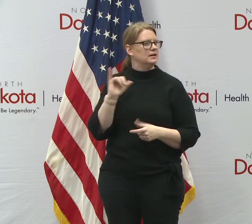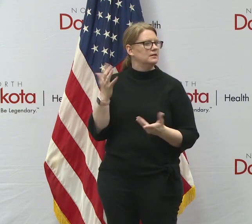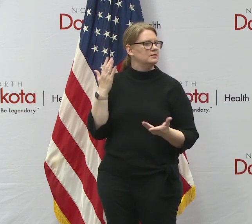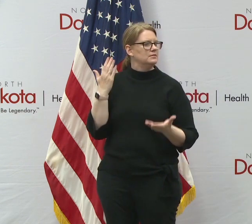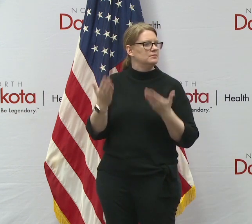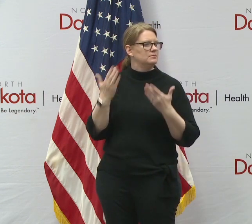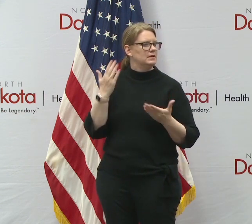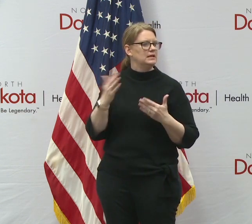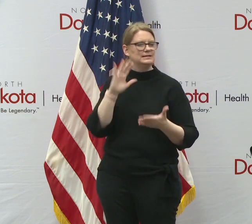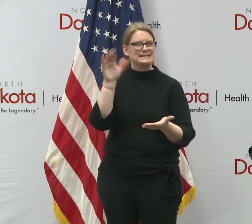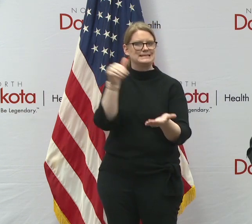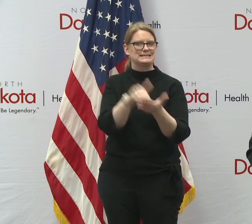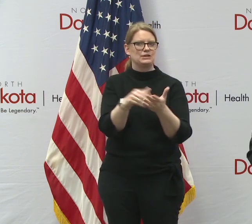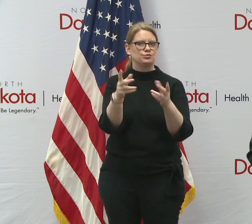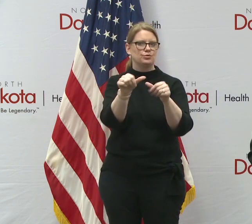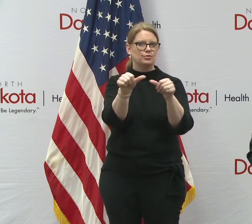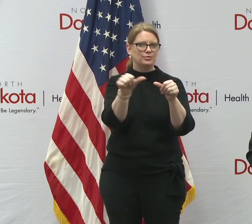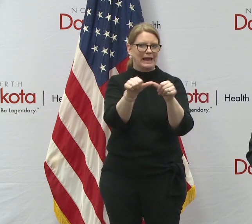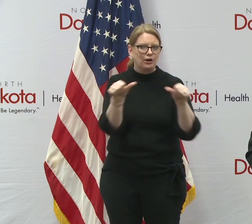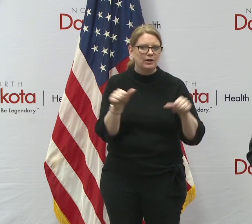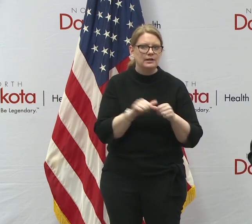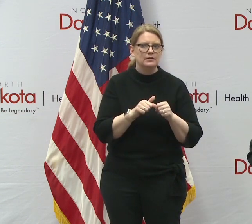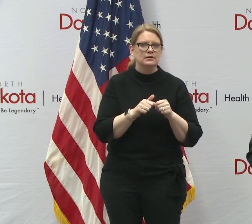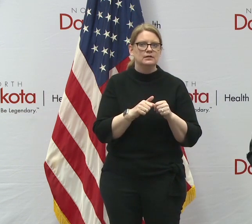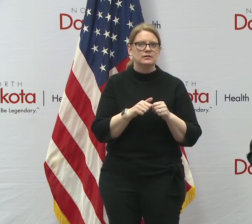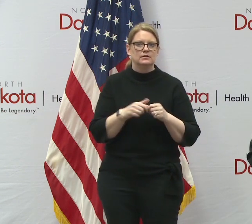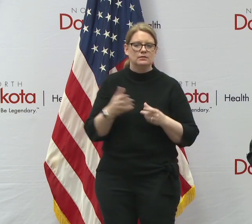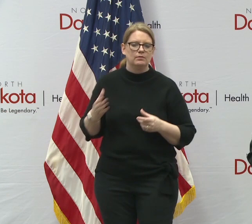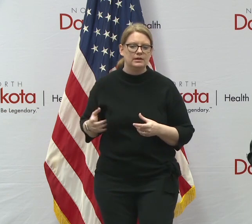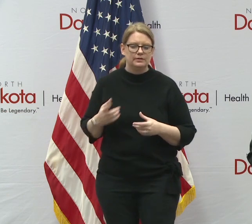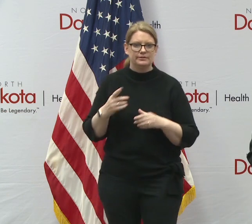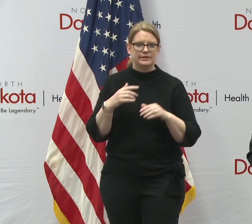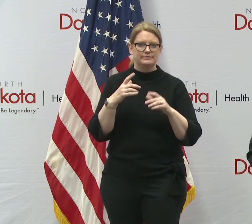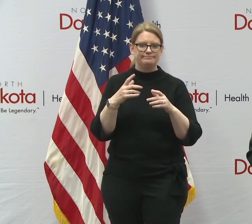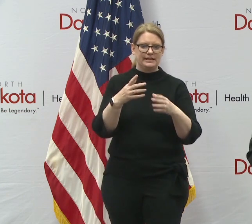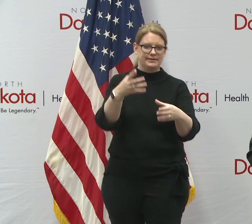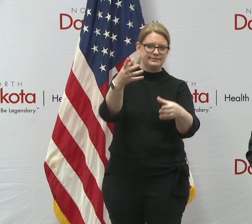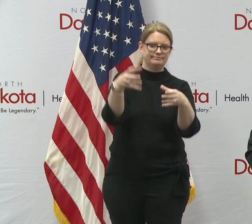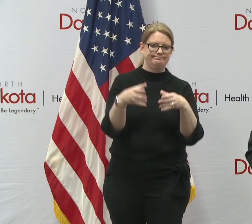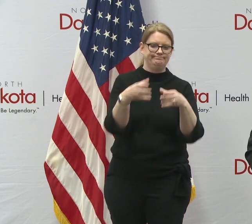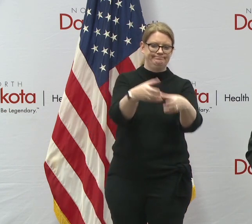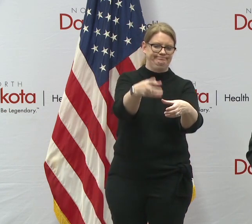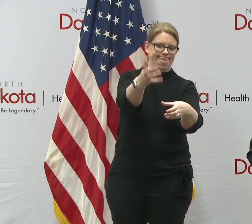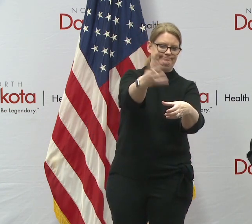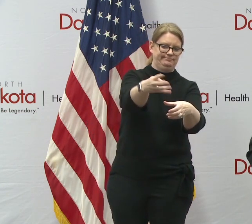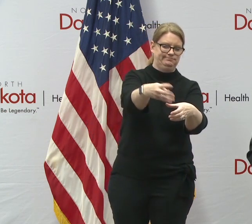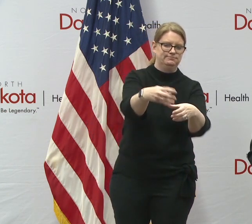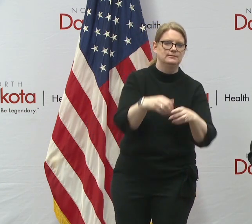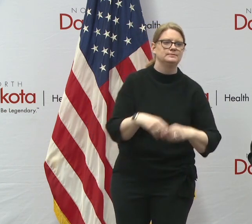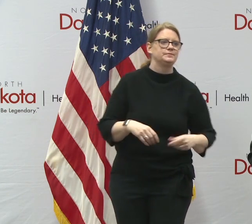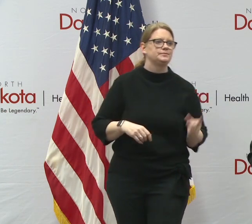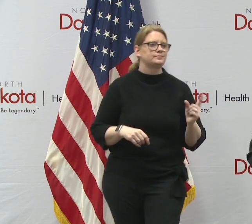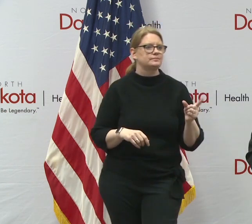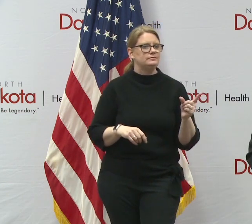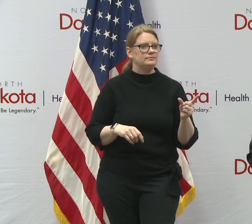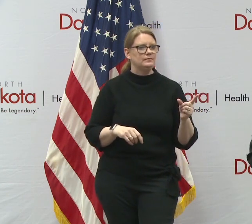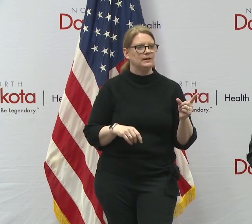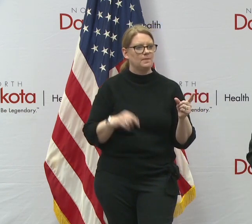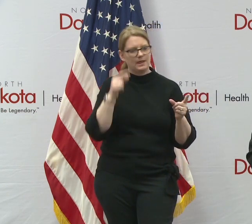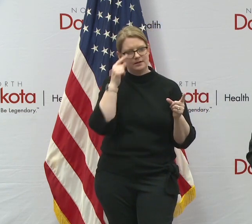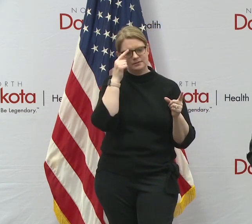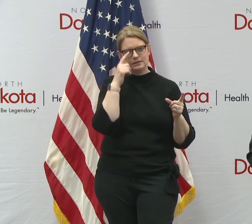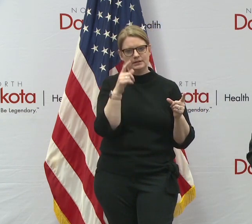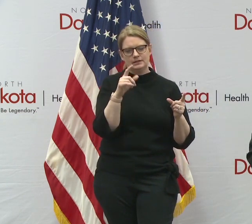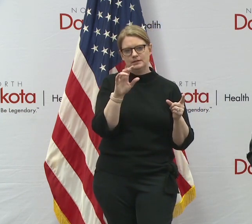might be some central locations where hand sanitizer would be dispensed? So the question relates to the vision for the